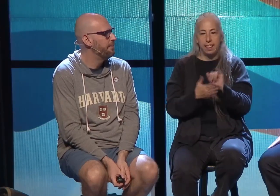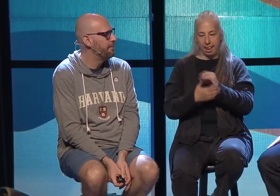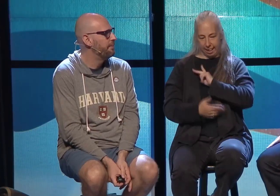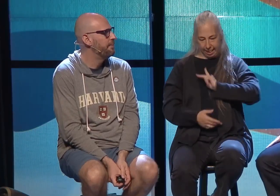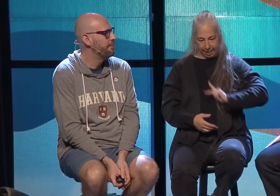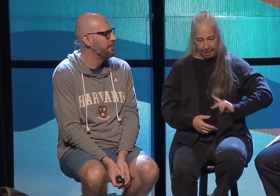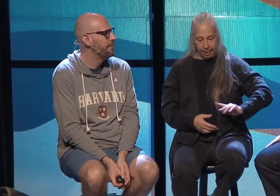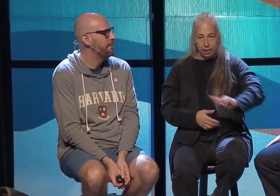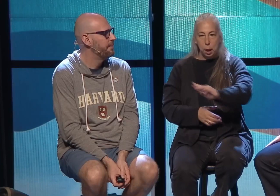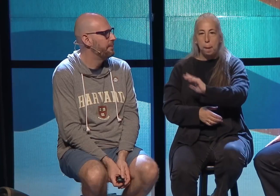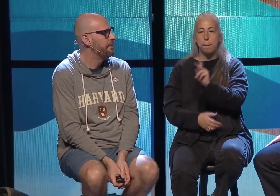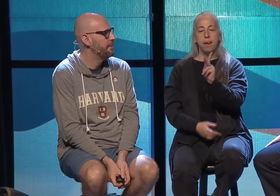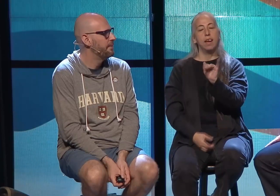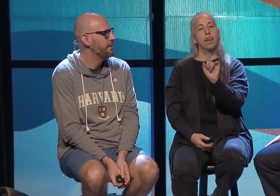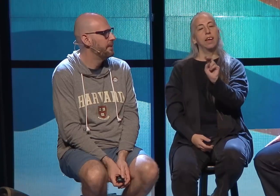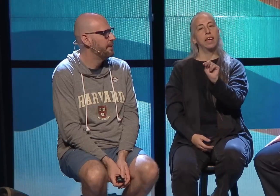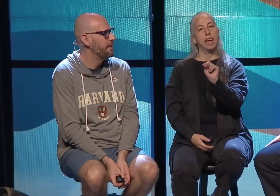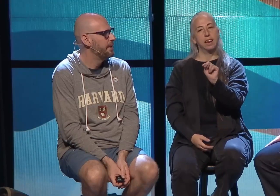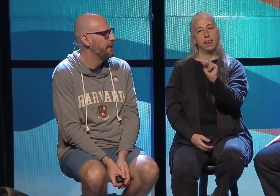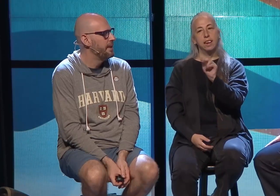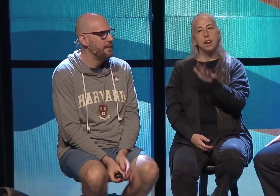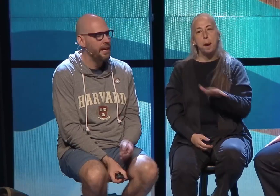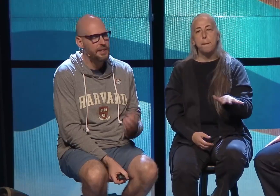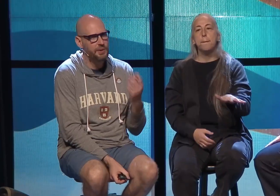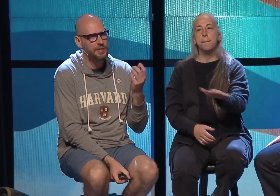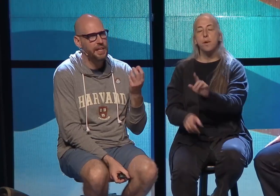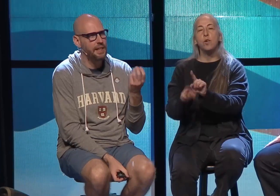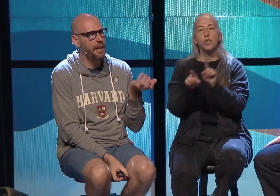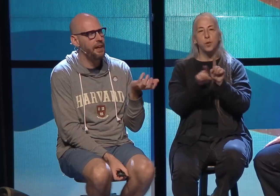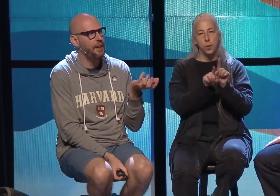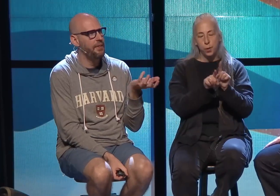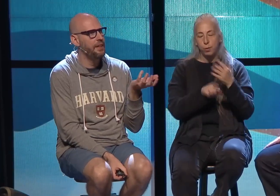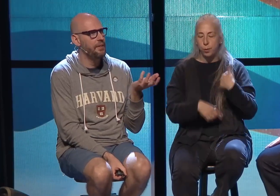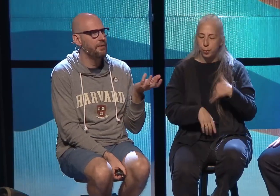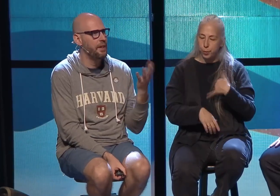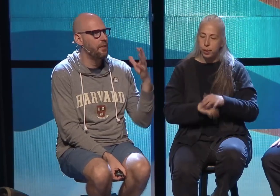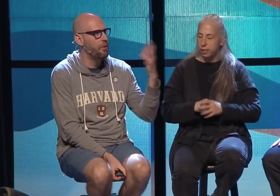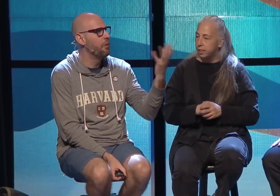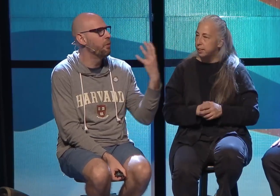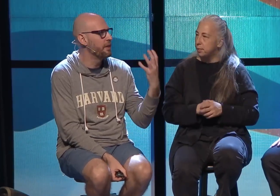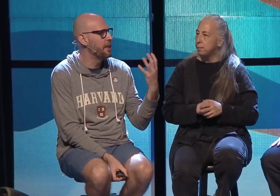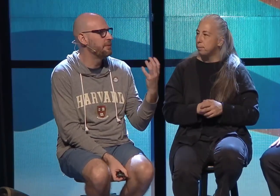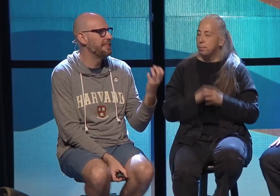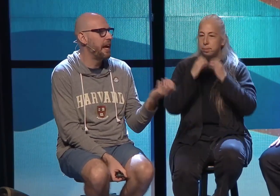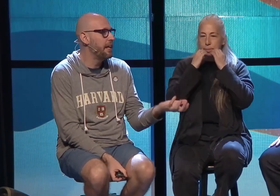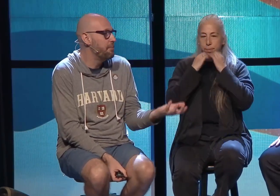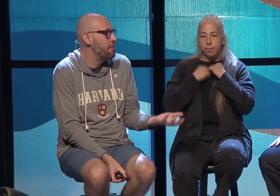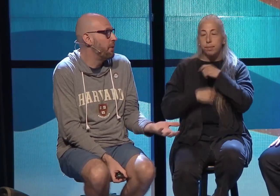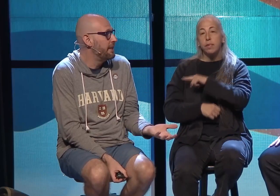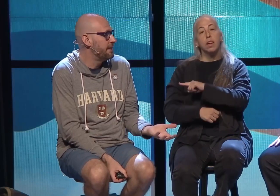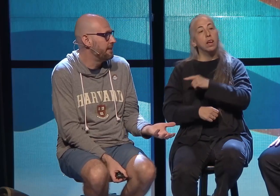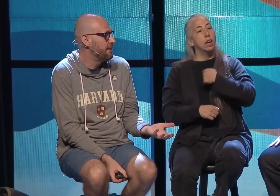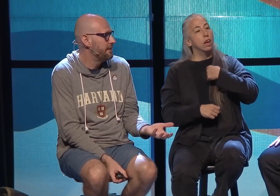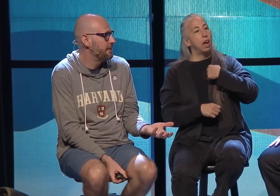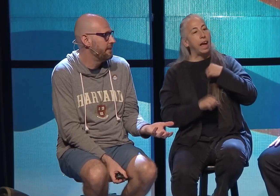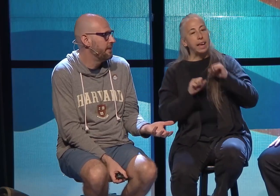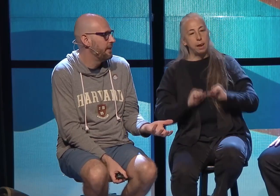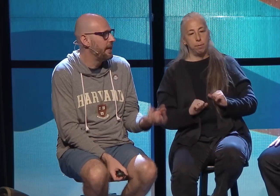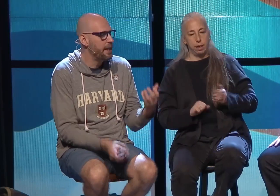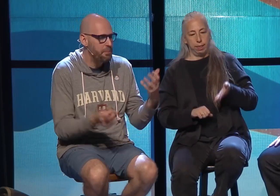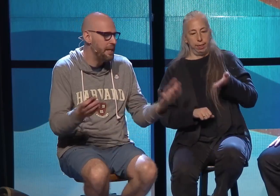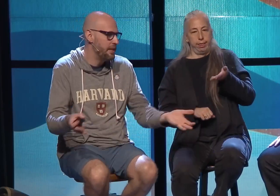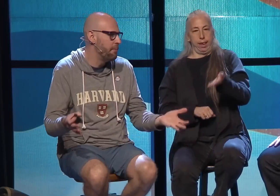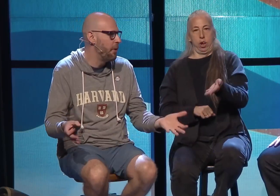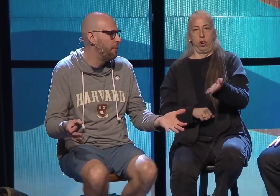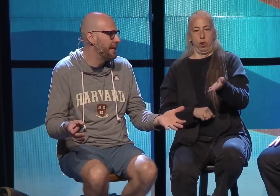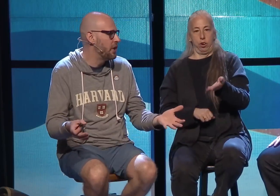we're trying to build, right? I have a place in that space. Yeah, as you were saying that, I think like the word that comes to mind is like I can be present. Like